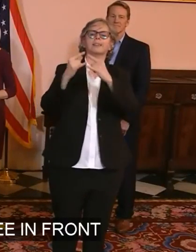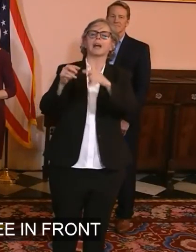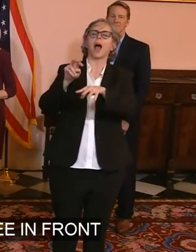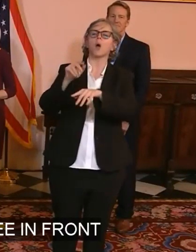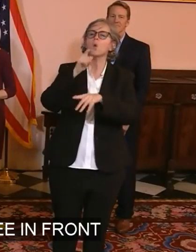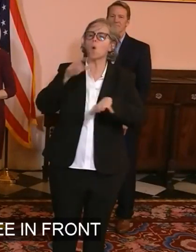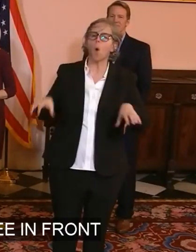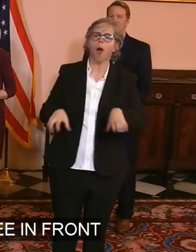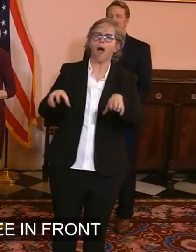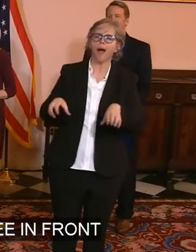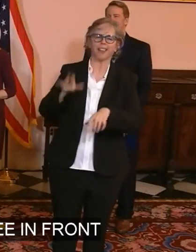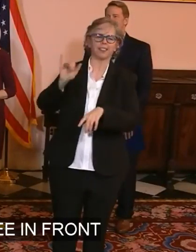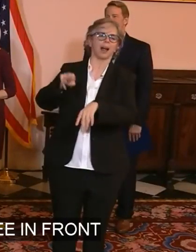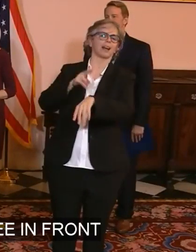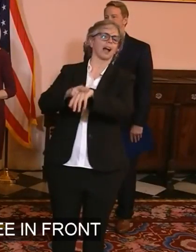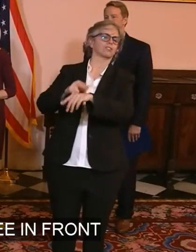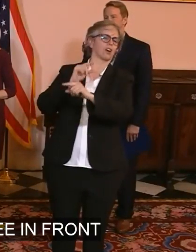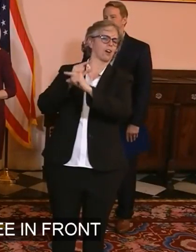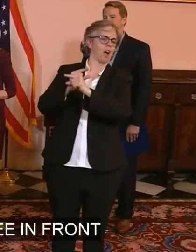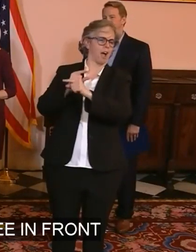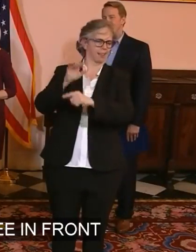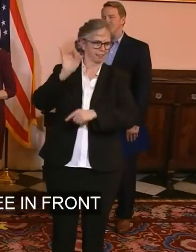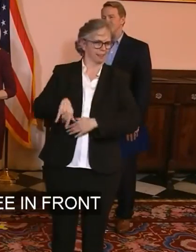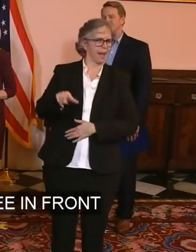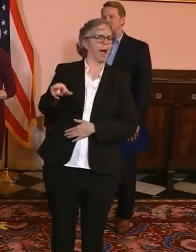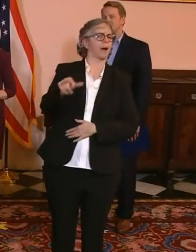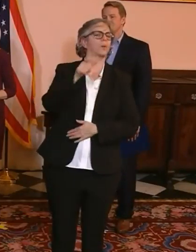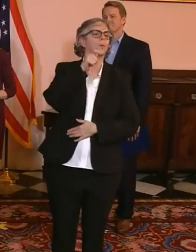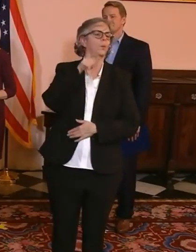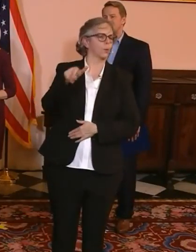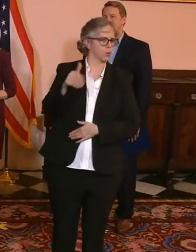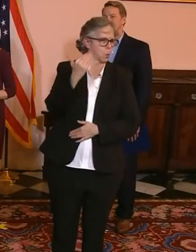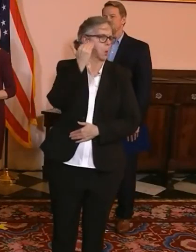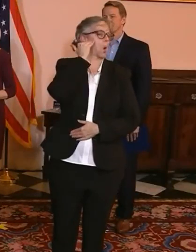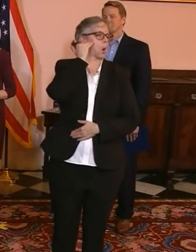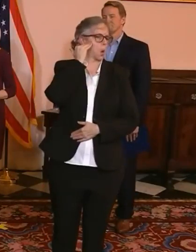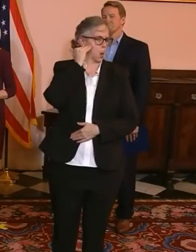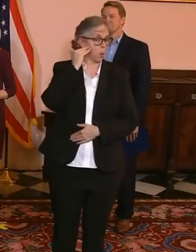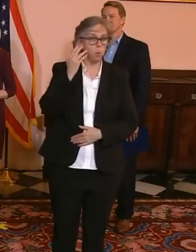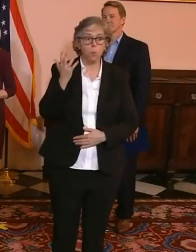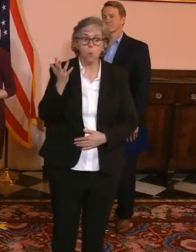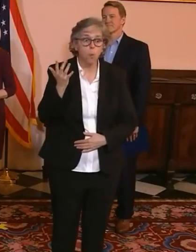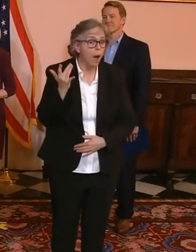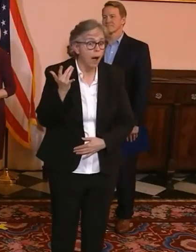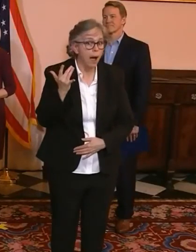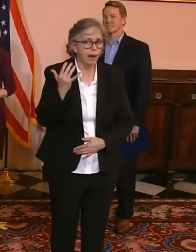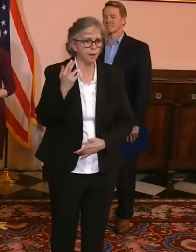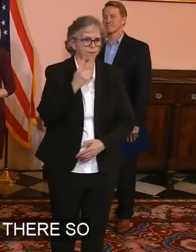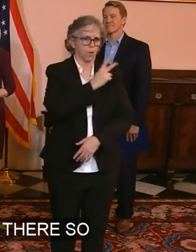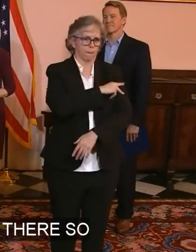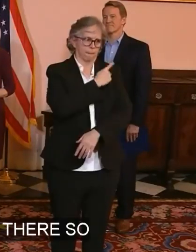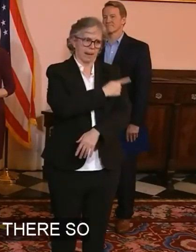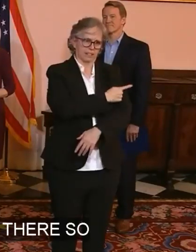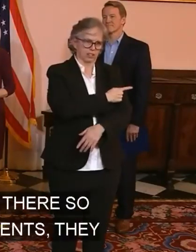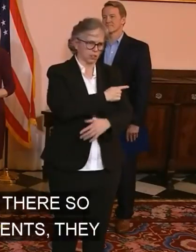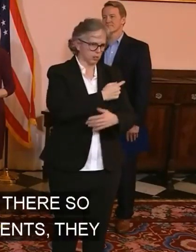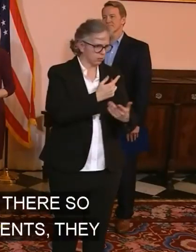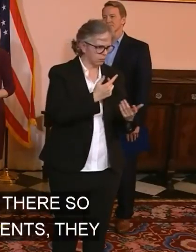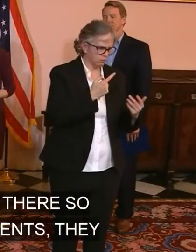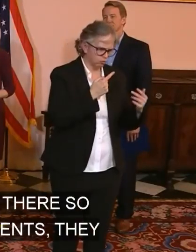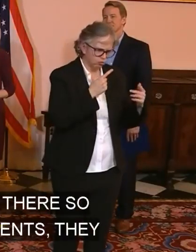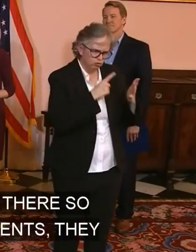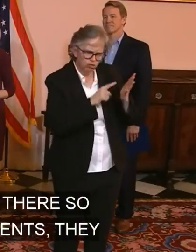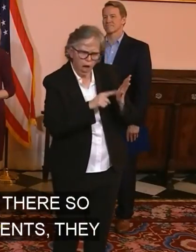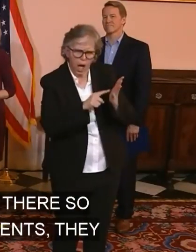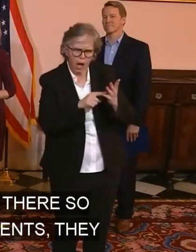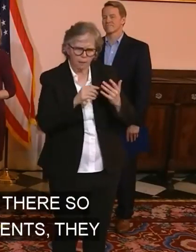tents will be there so that they can isolate patients or check patients. They'll need more space. Hospital will